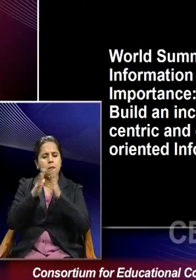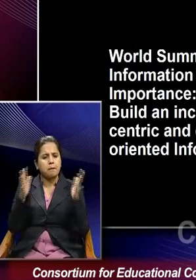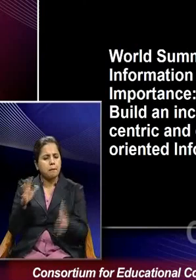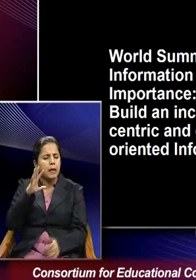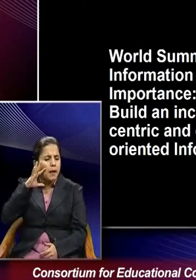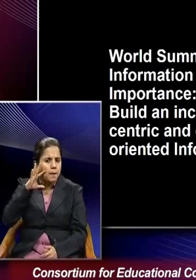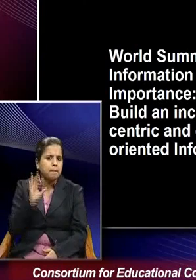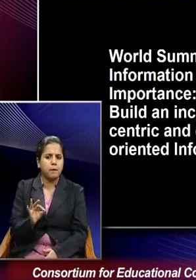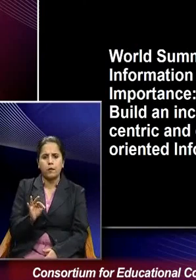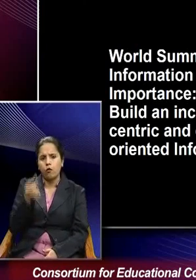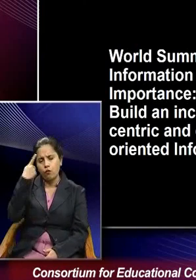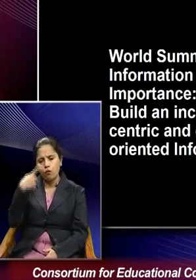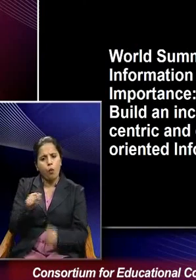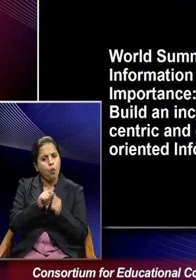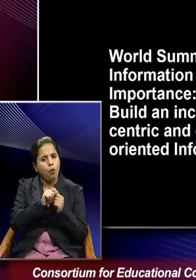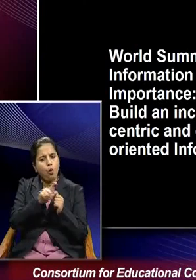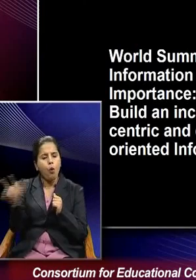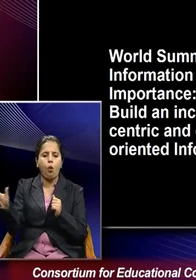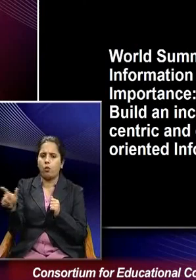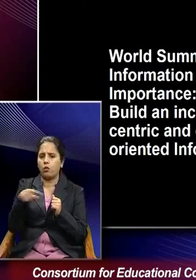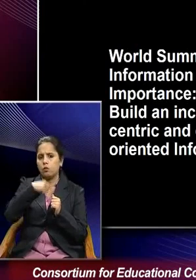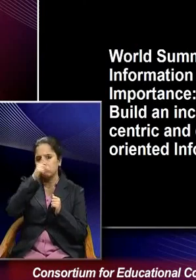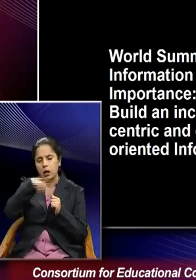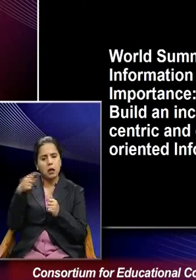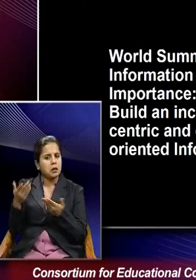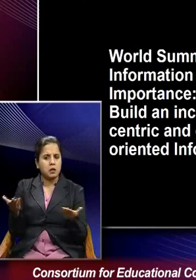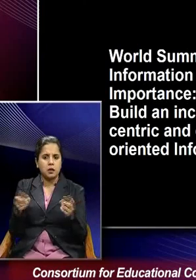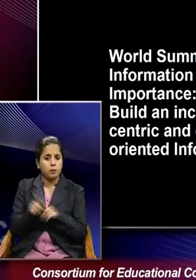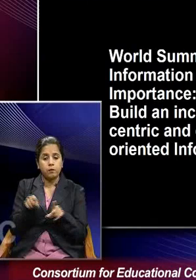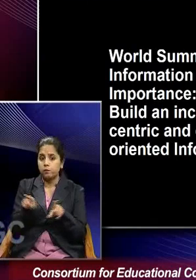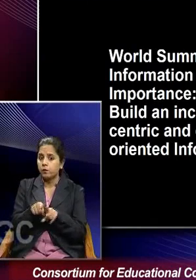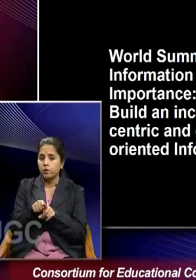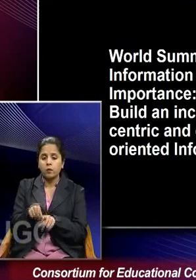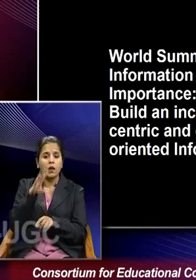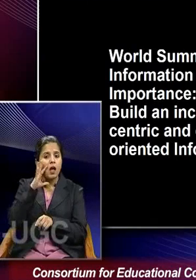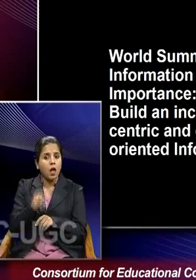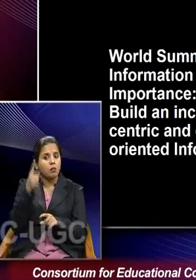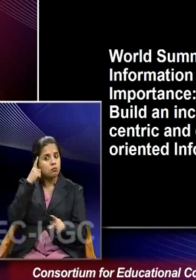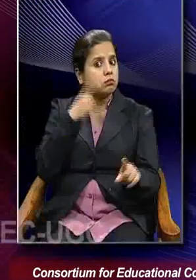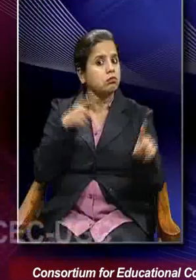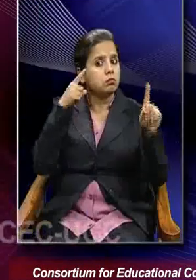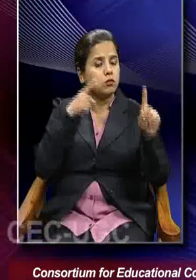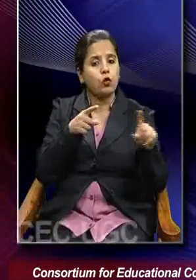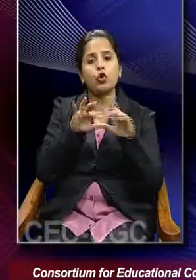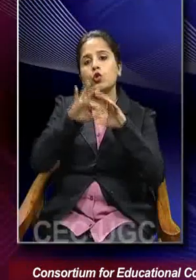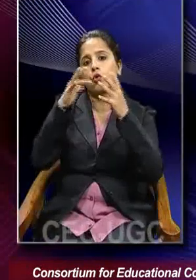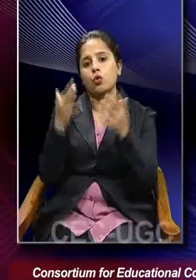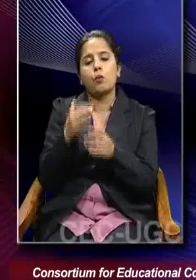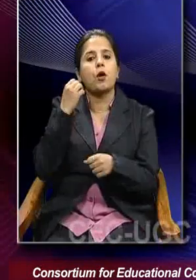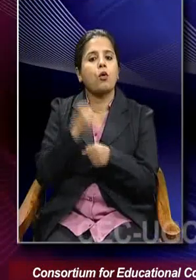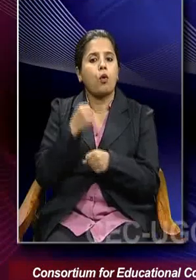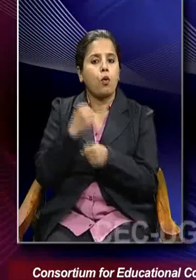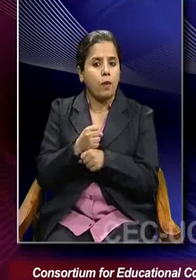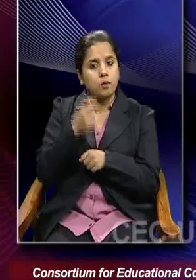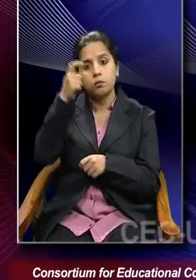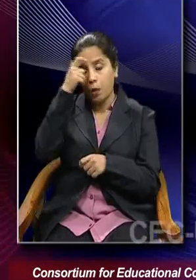importance for every nation. It is also an important agenda for global governance